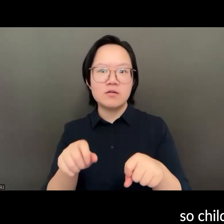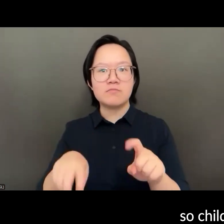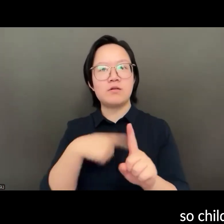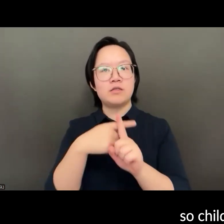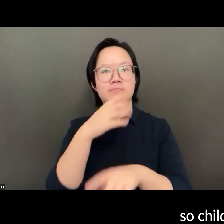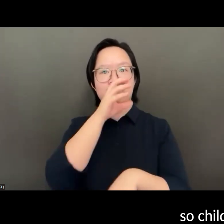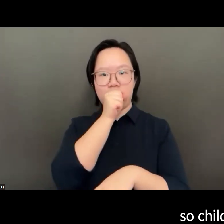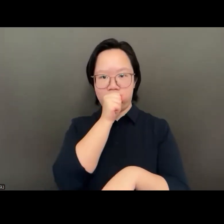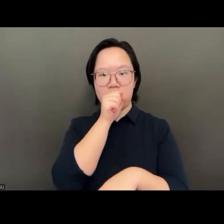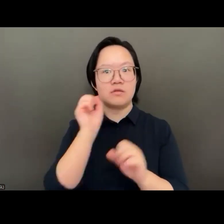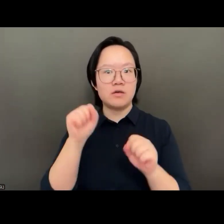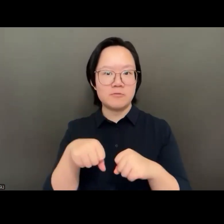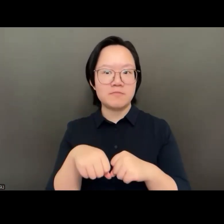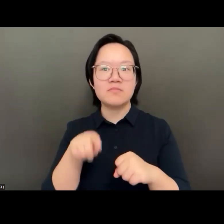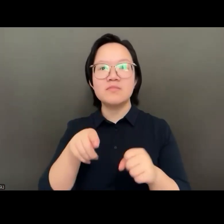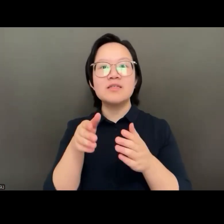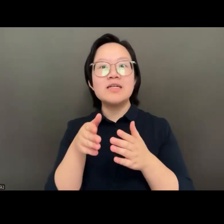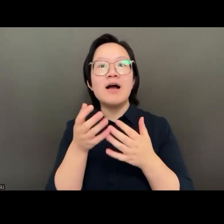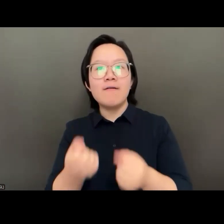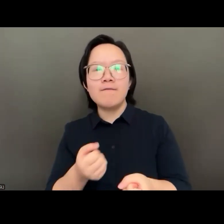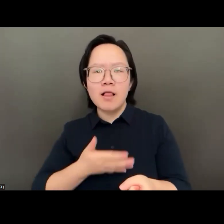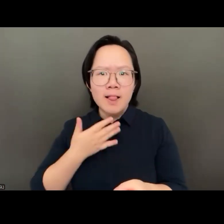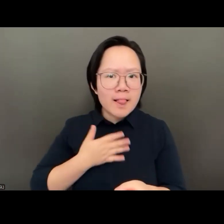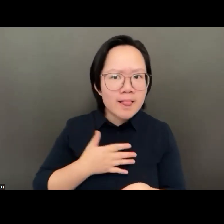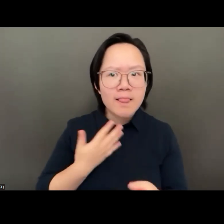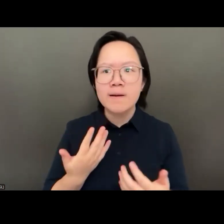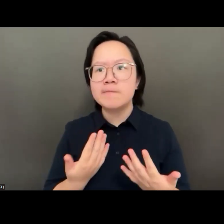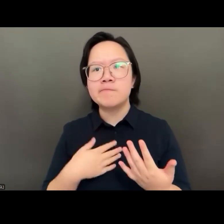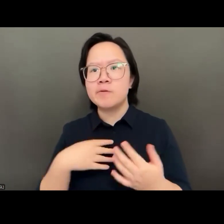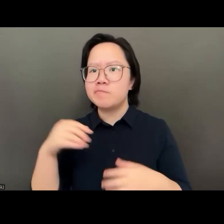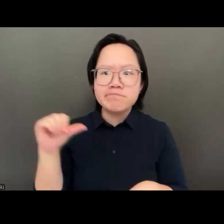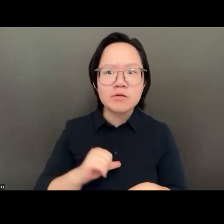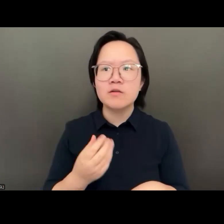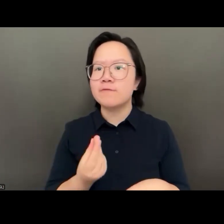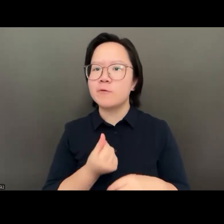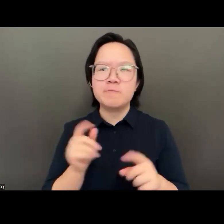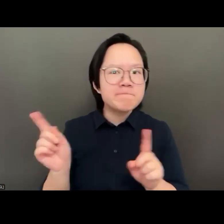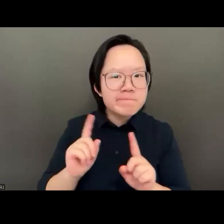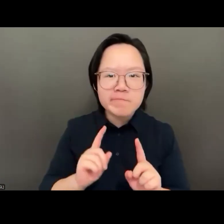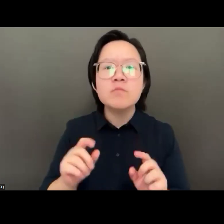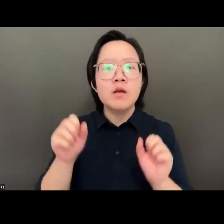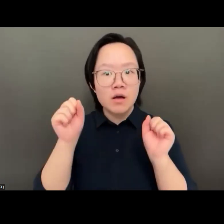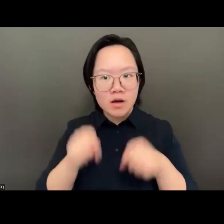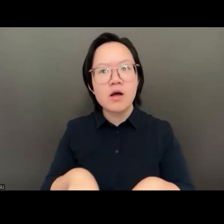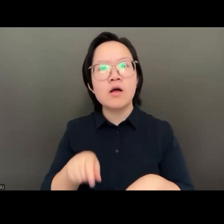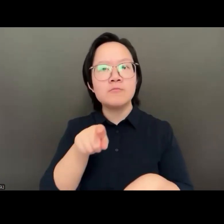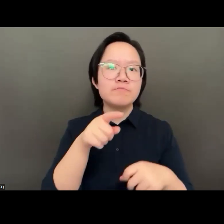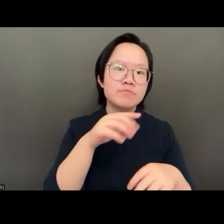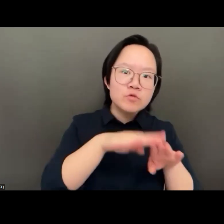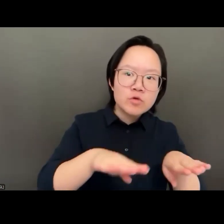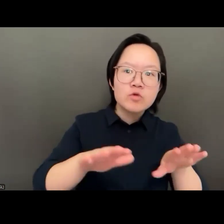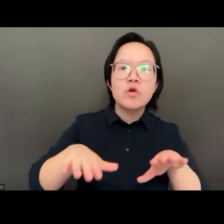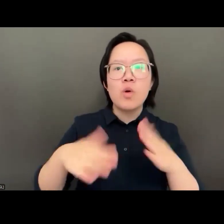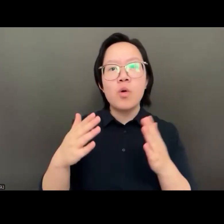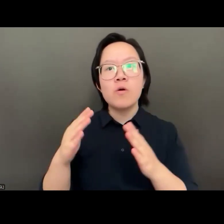communicate concerns in the way that suits them. Okay. Finally, I'll conclude with that